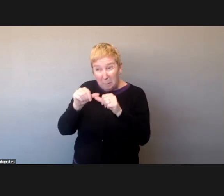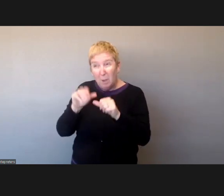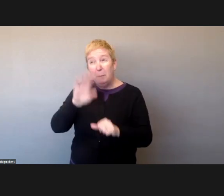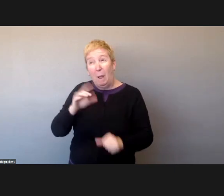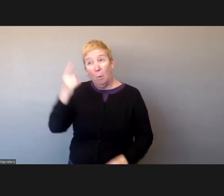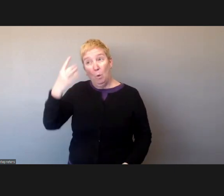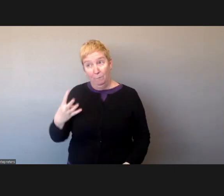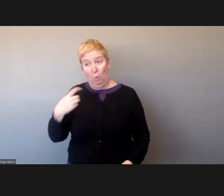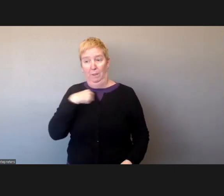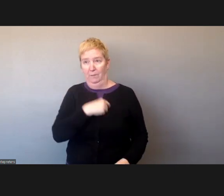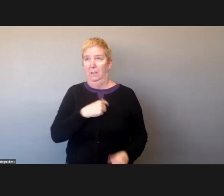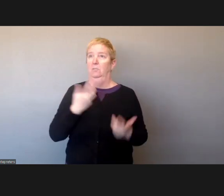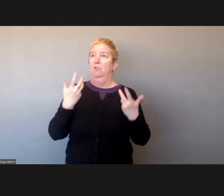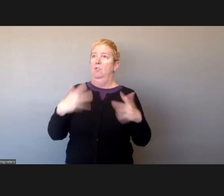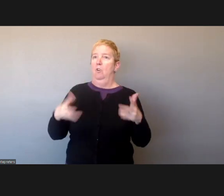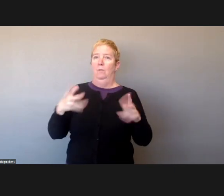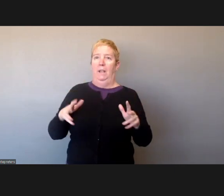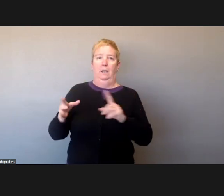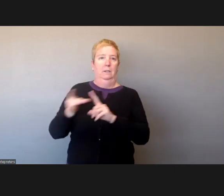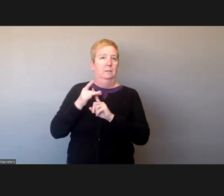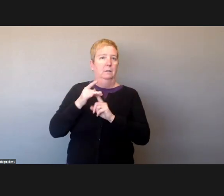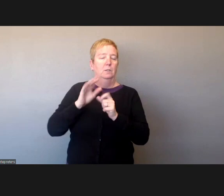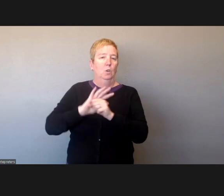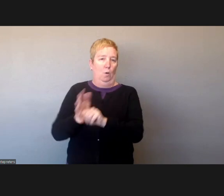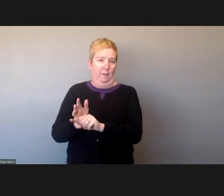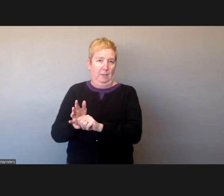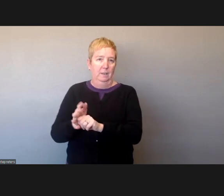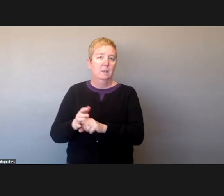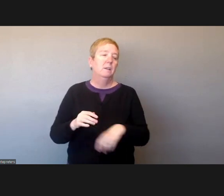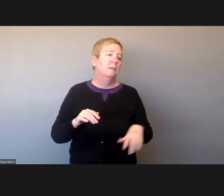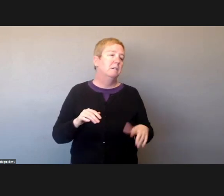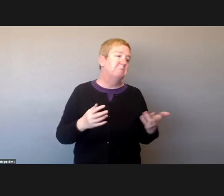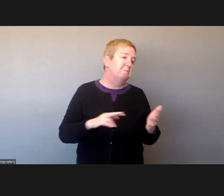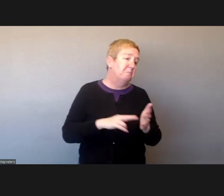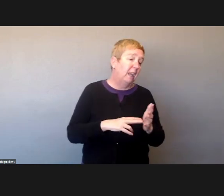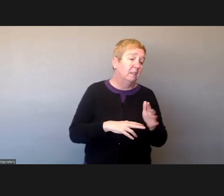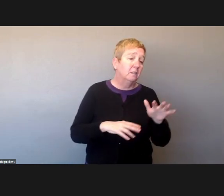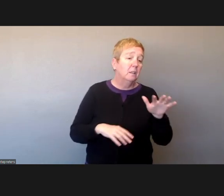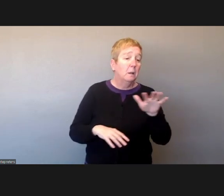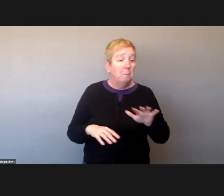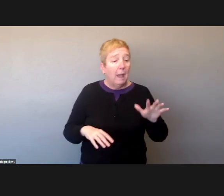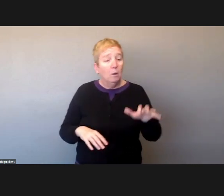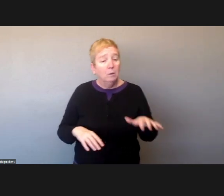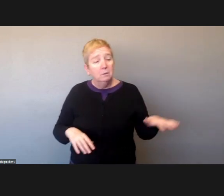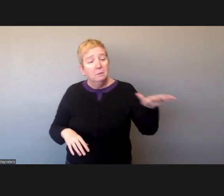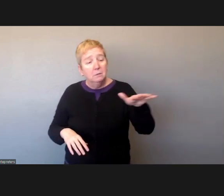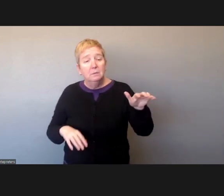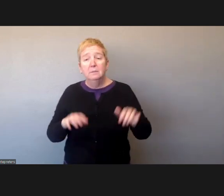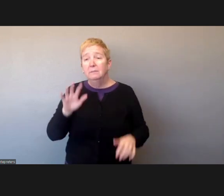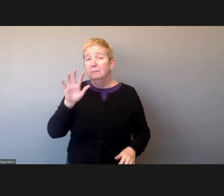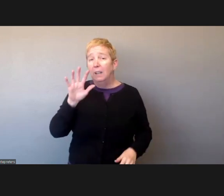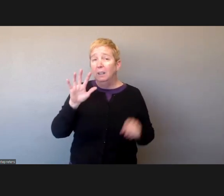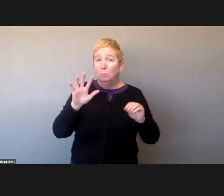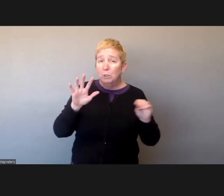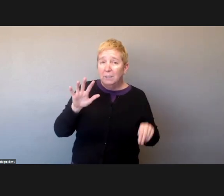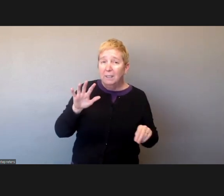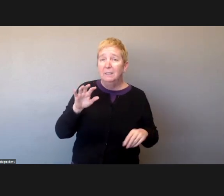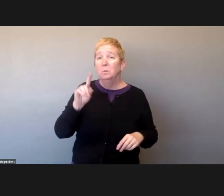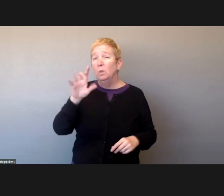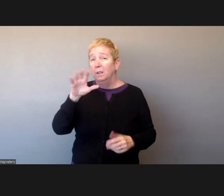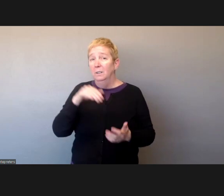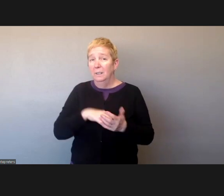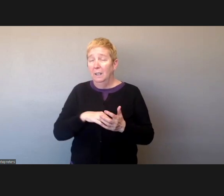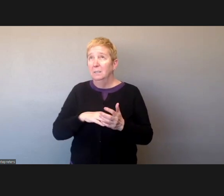our population, that could mean that 5% or 100,000 people in New Mexico.